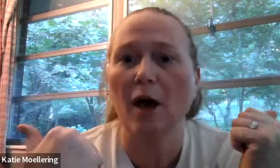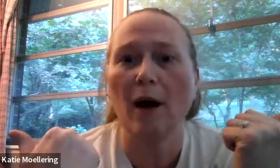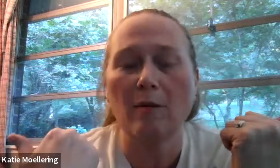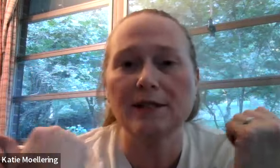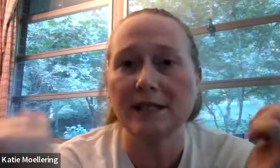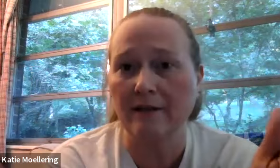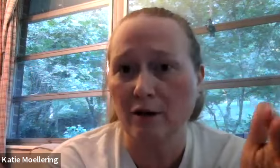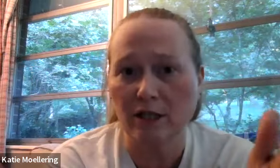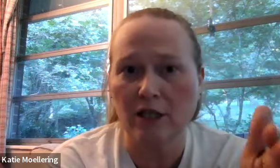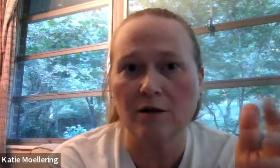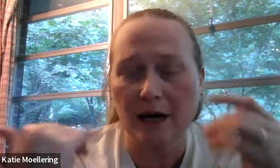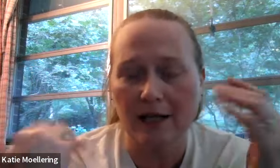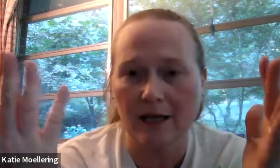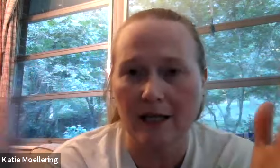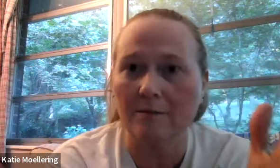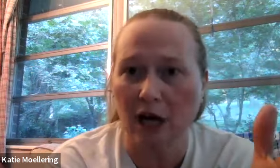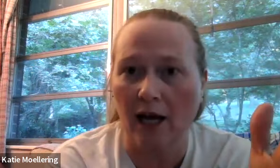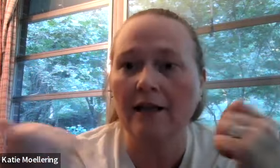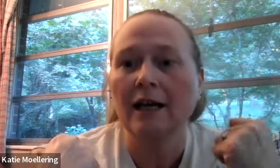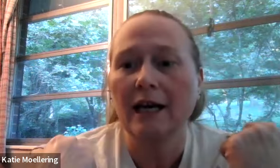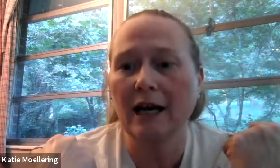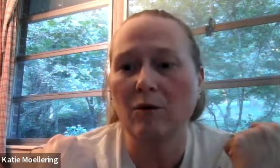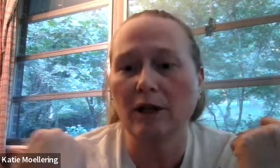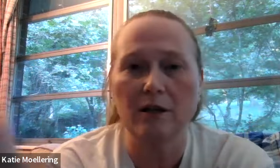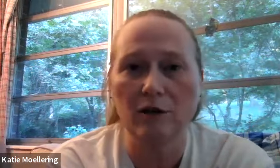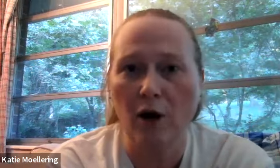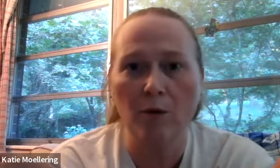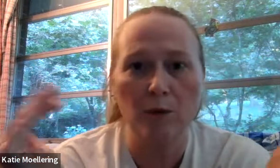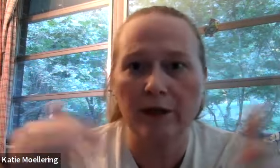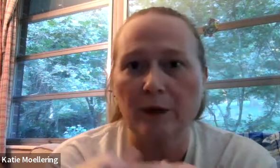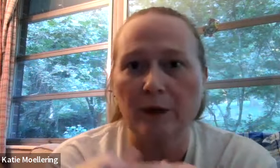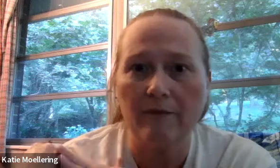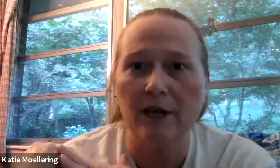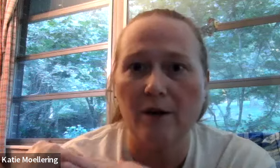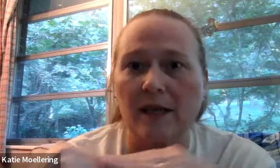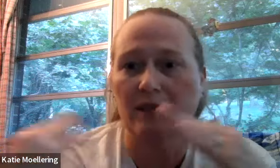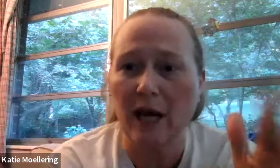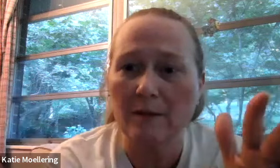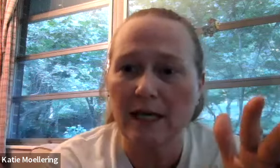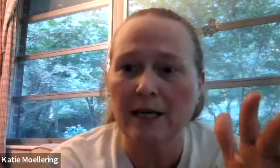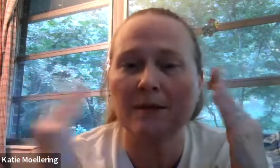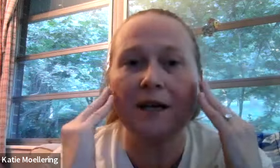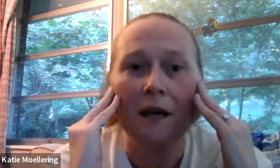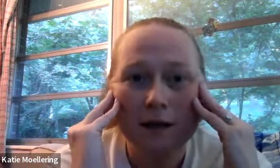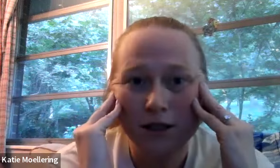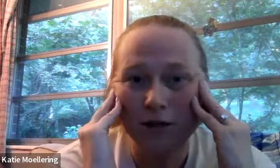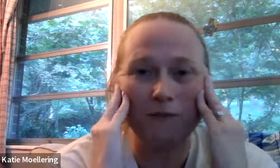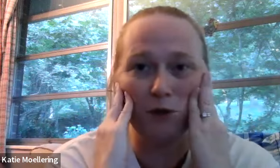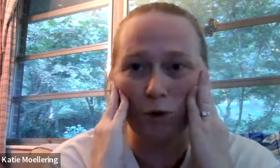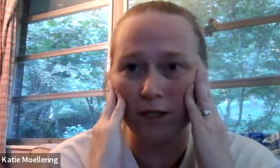So I will send those to you as I get them done. And I will let you know when the recap videos have the timestamps, so that if you want